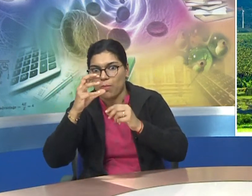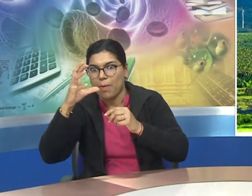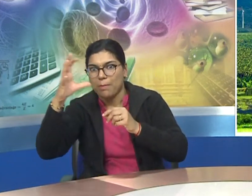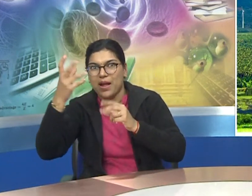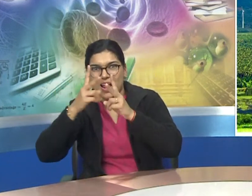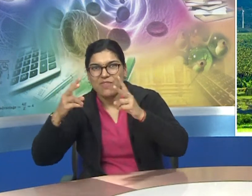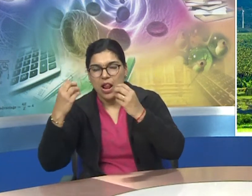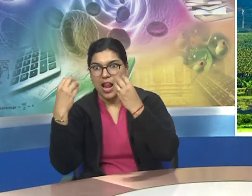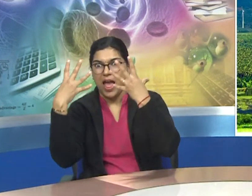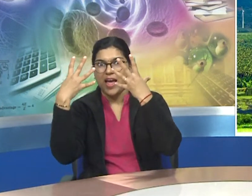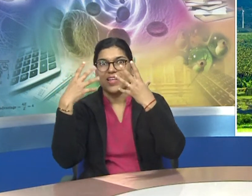Nadu.